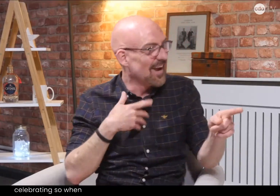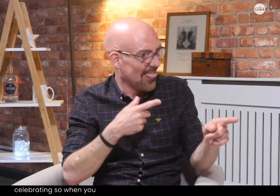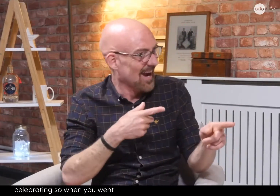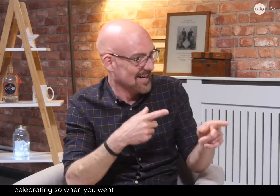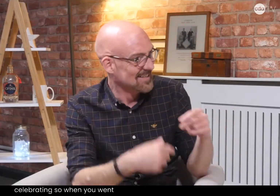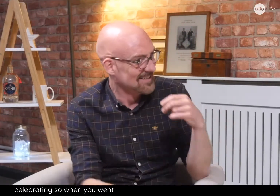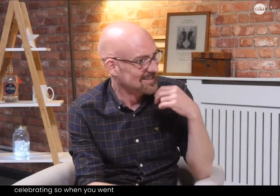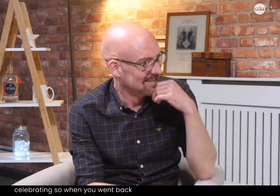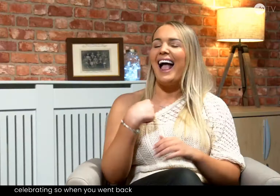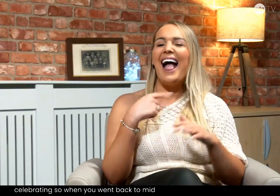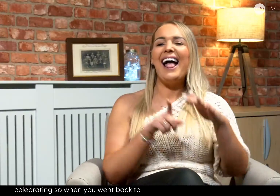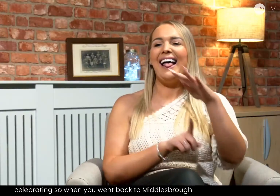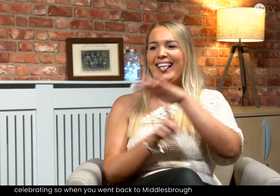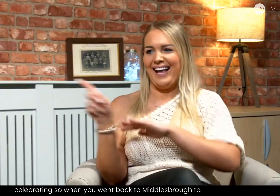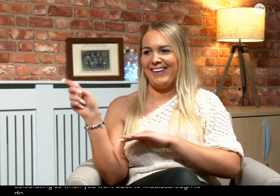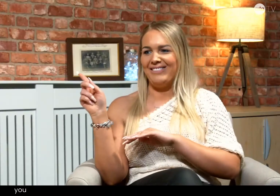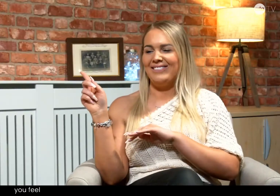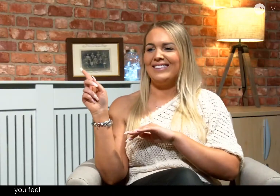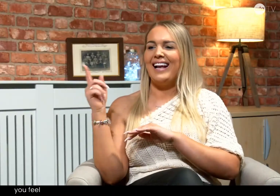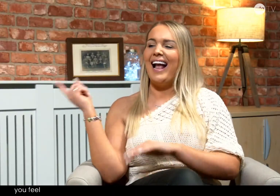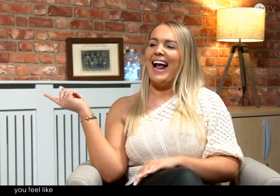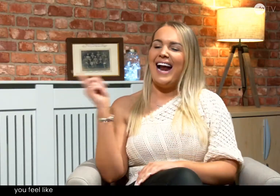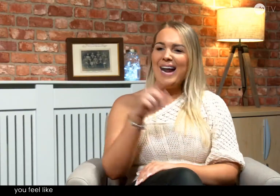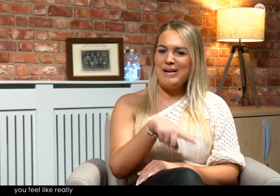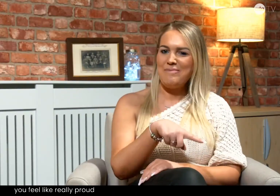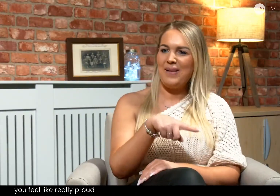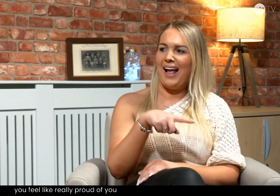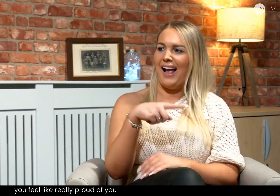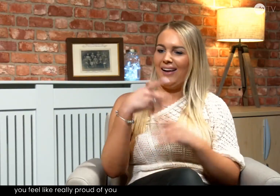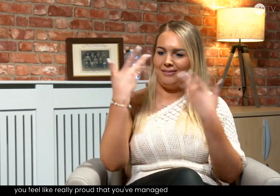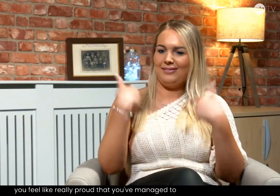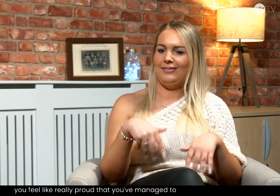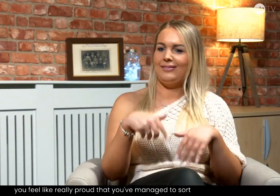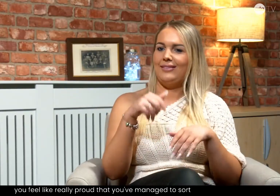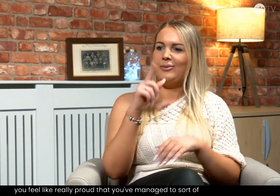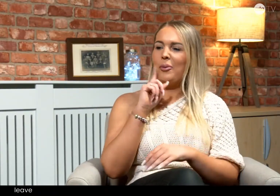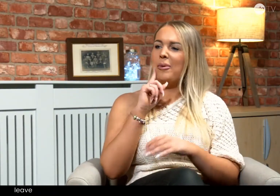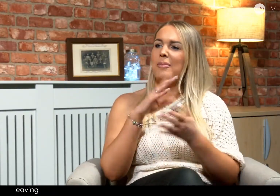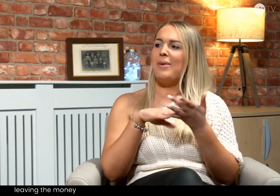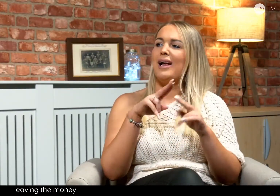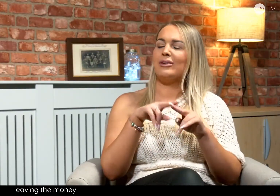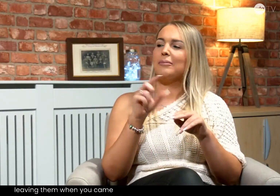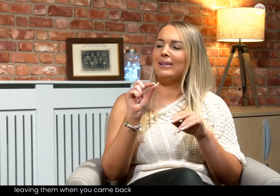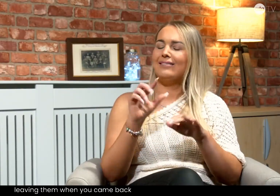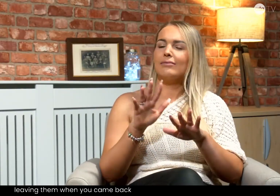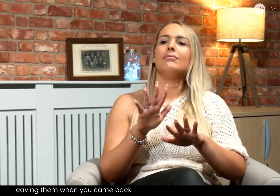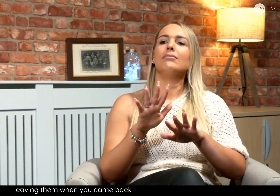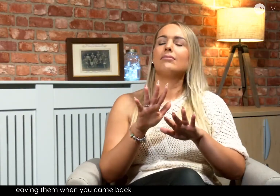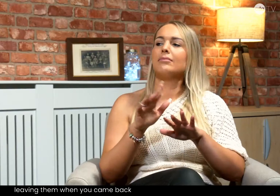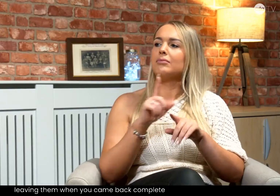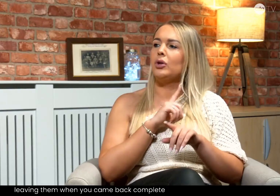you feel like really proud that you'd managed to sort of leave and then when you came back completely different?